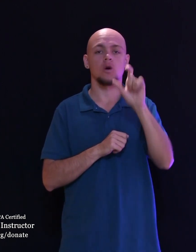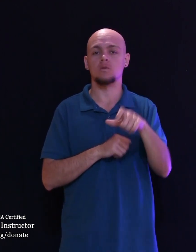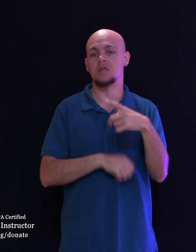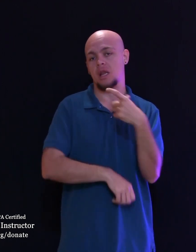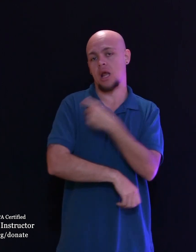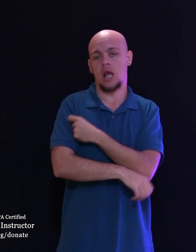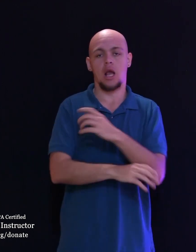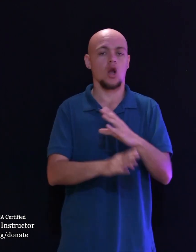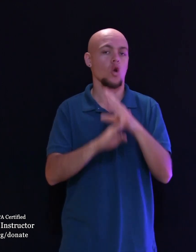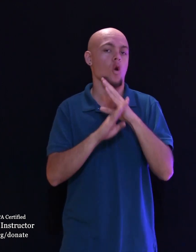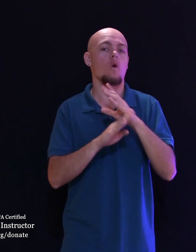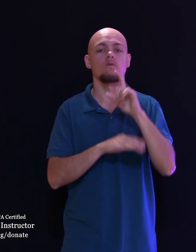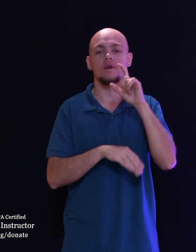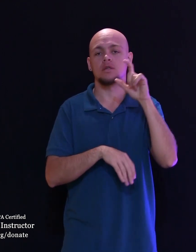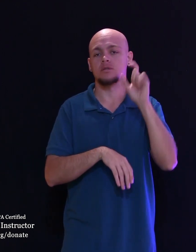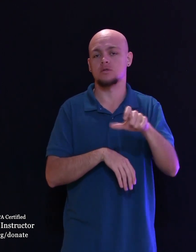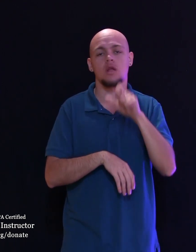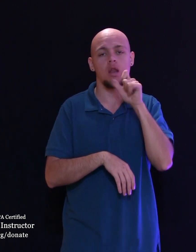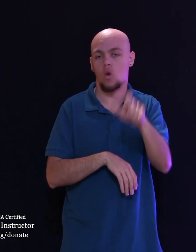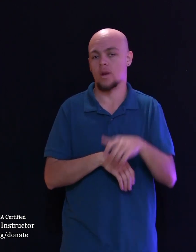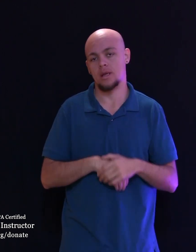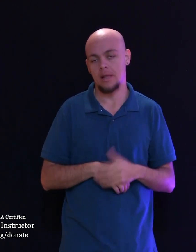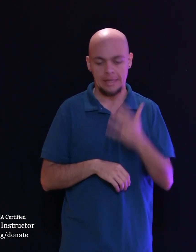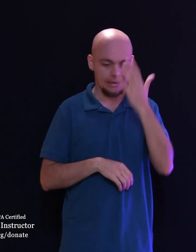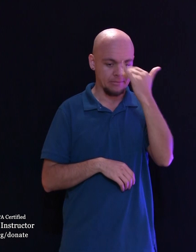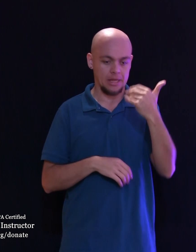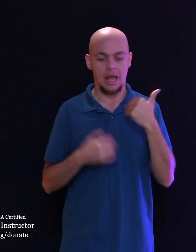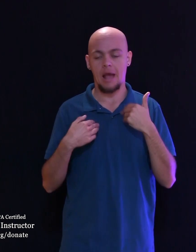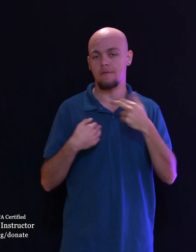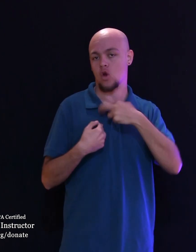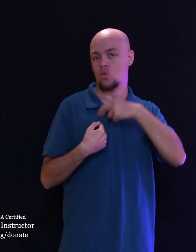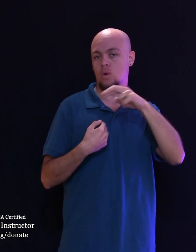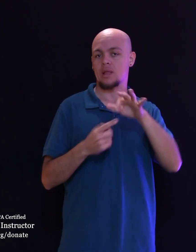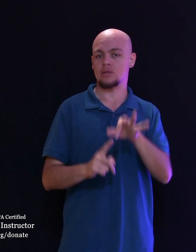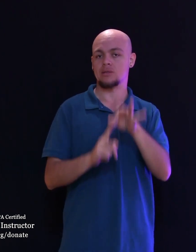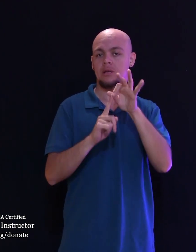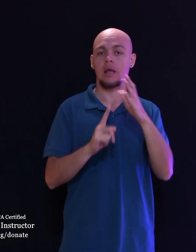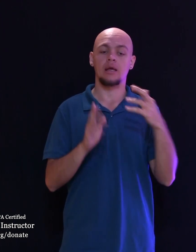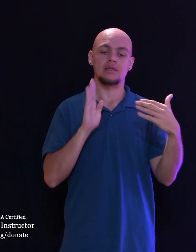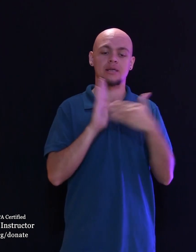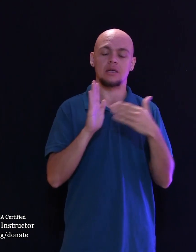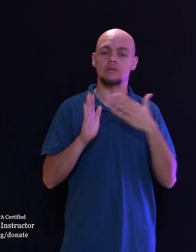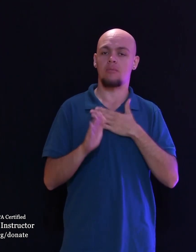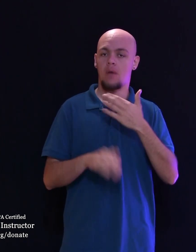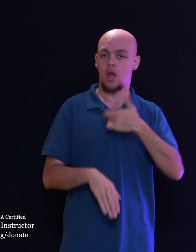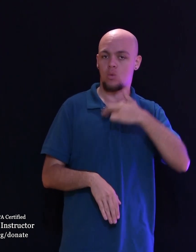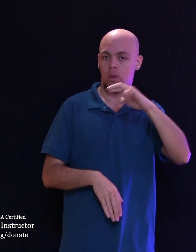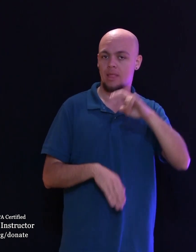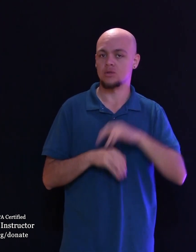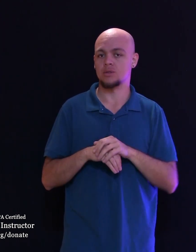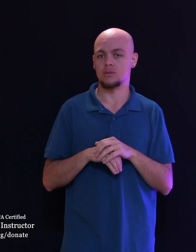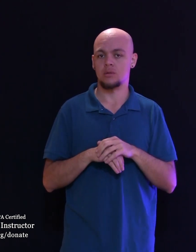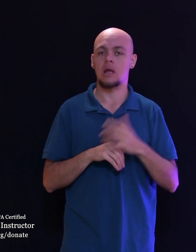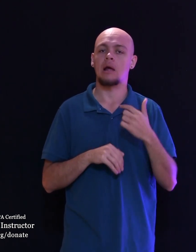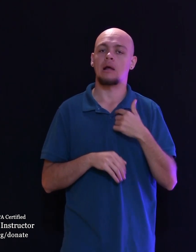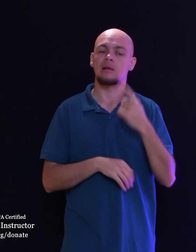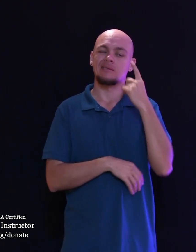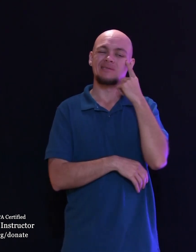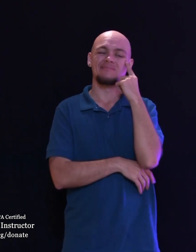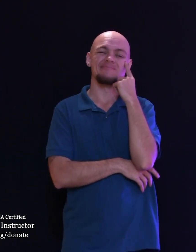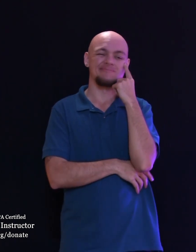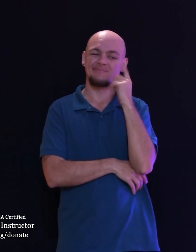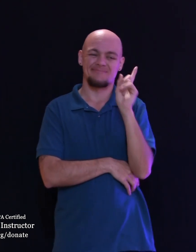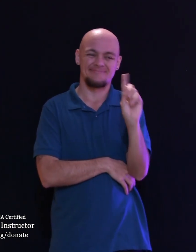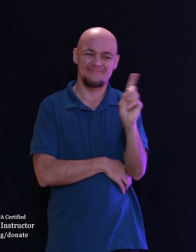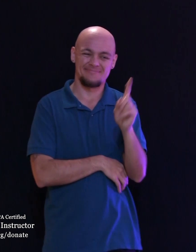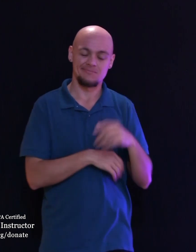don't need to get my COVID shot because I have a religious exemption, it's against my religion, that's when I begin